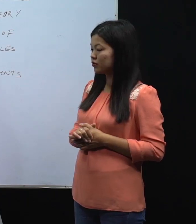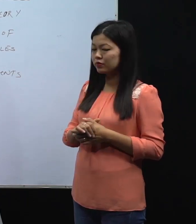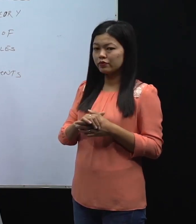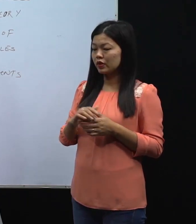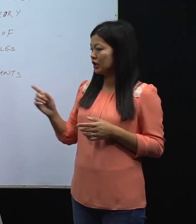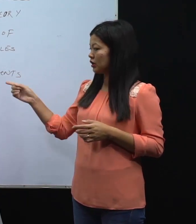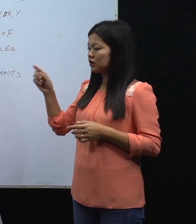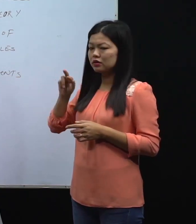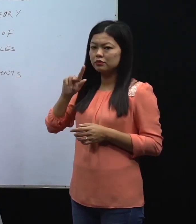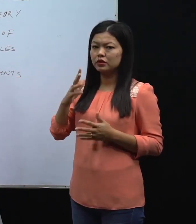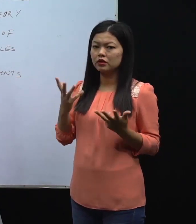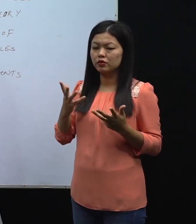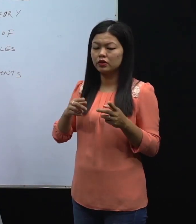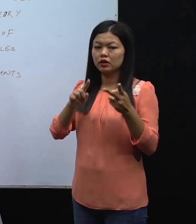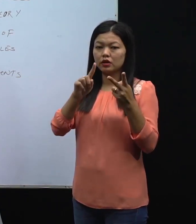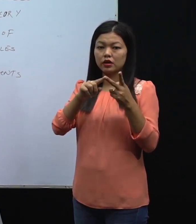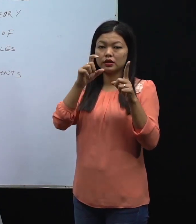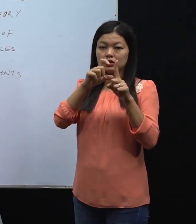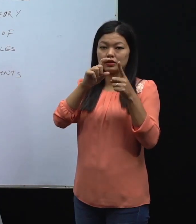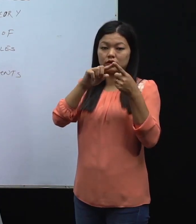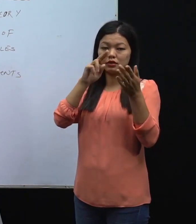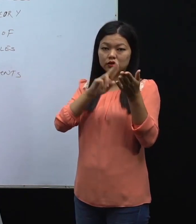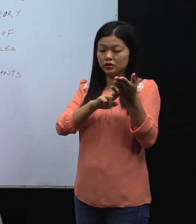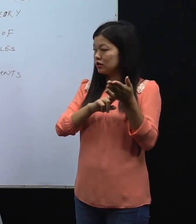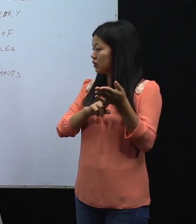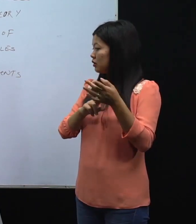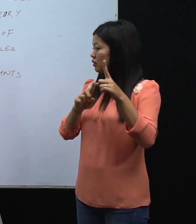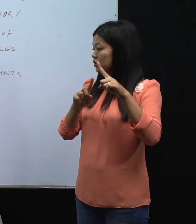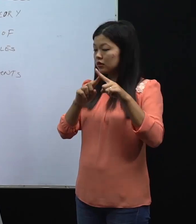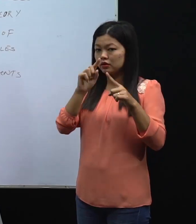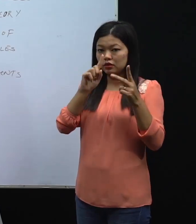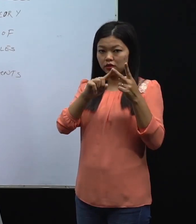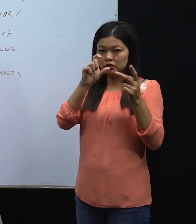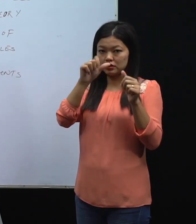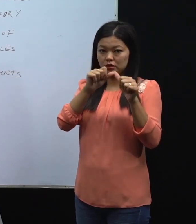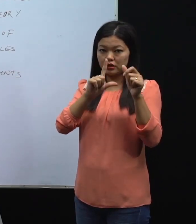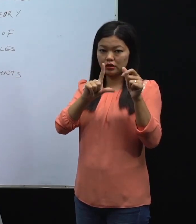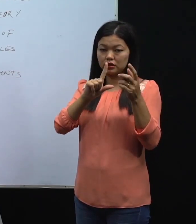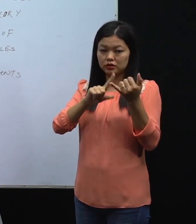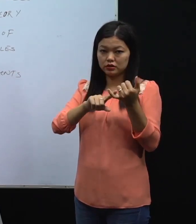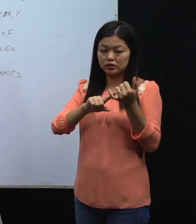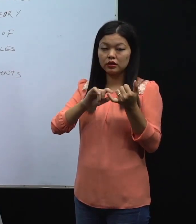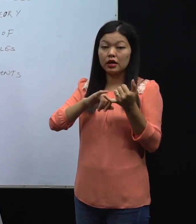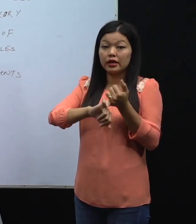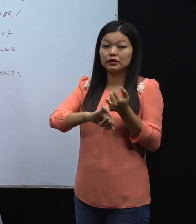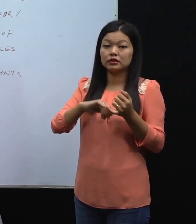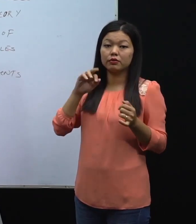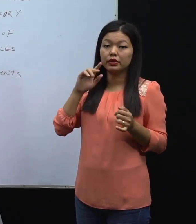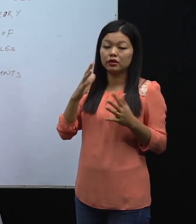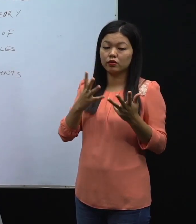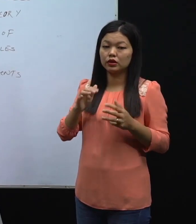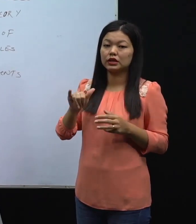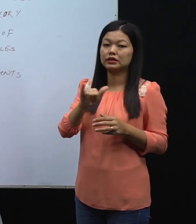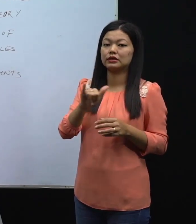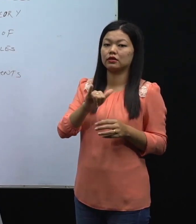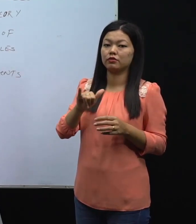Identical means it is same, okay? So that means atoms of same elements are identical. Clear? Let's take